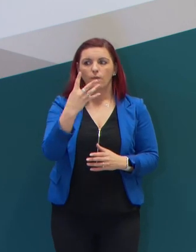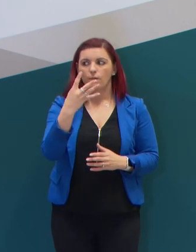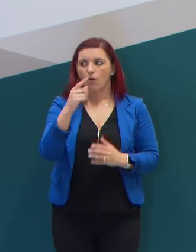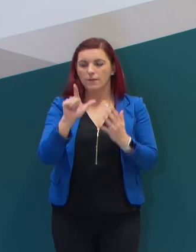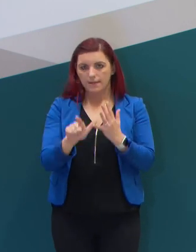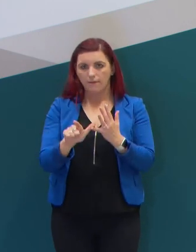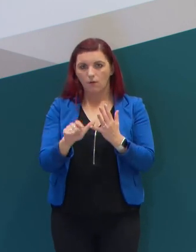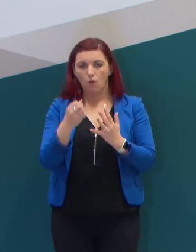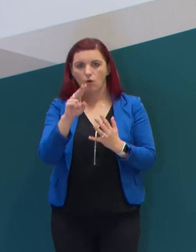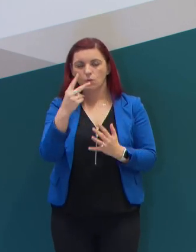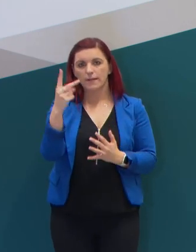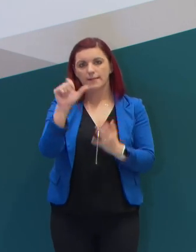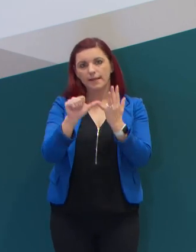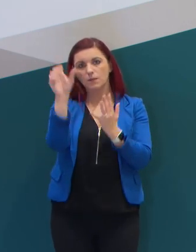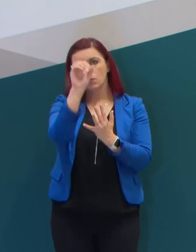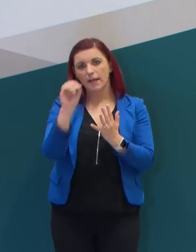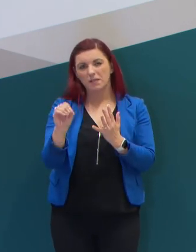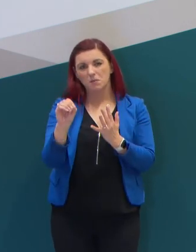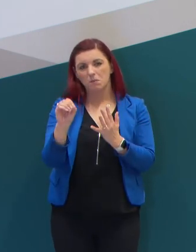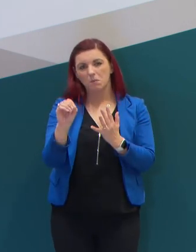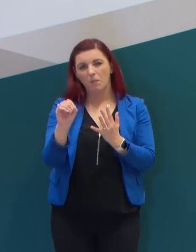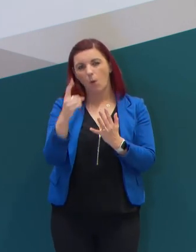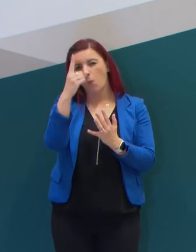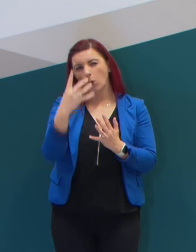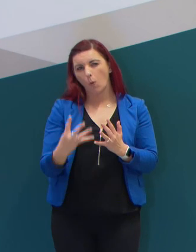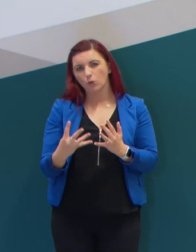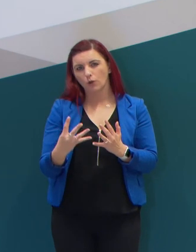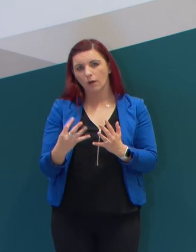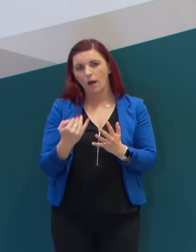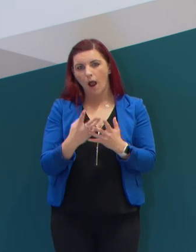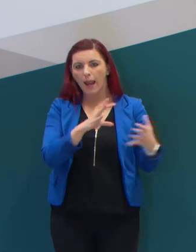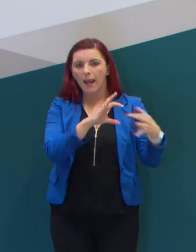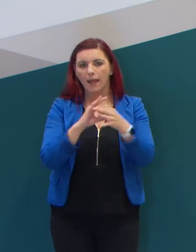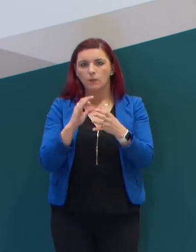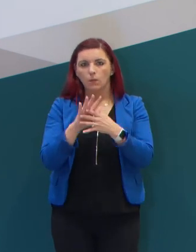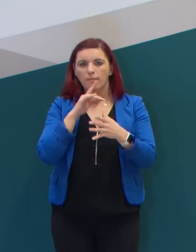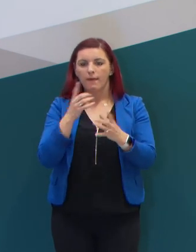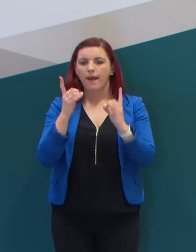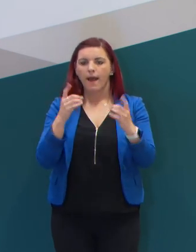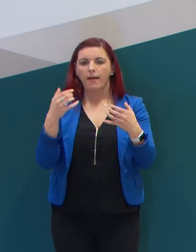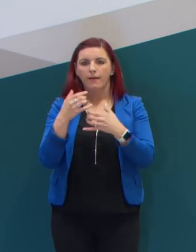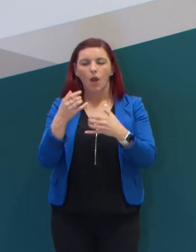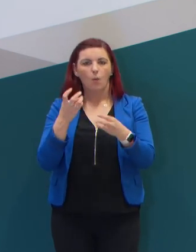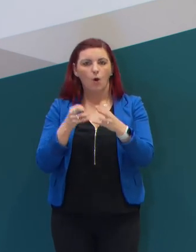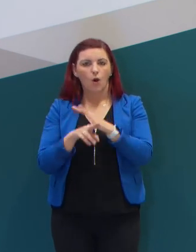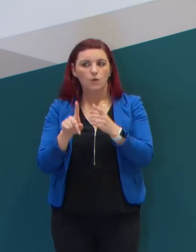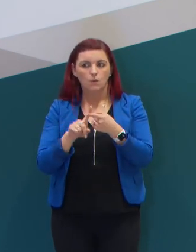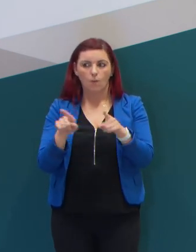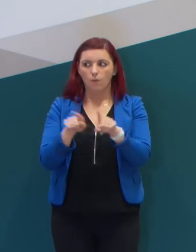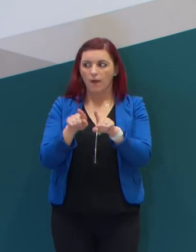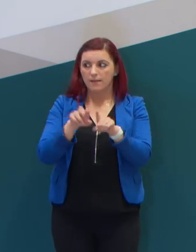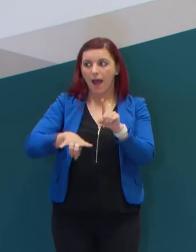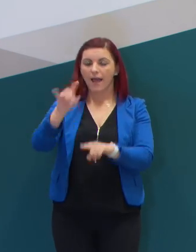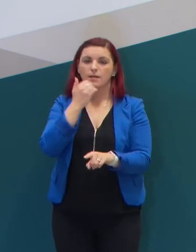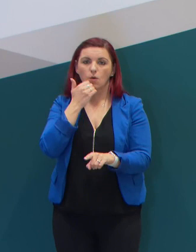247 or 26%, about 1 in 4, which has been the case all along, associated with healthcare workers. Dublin has the highest number of